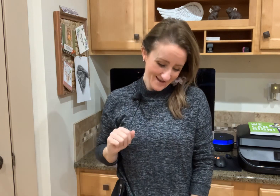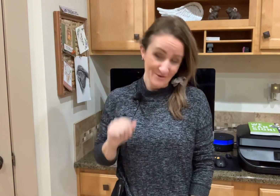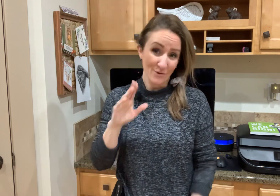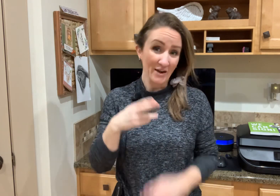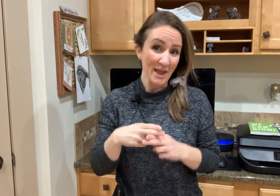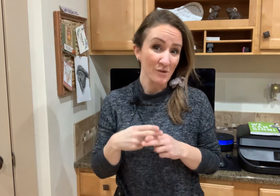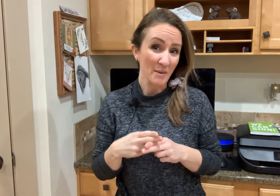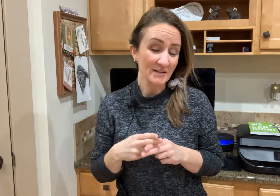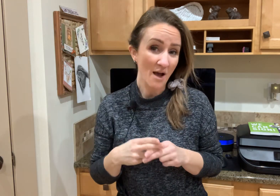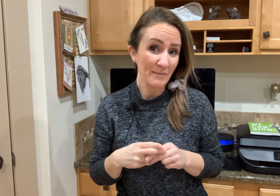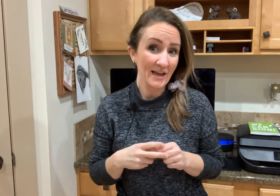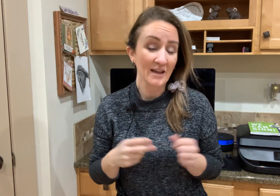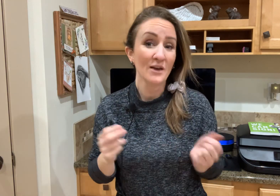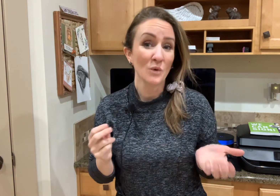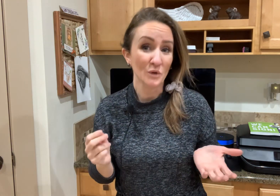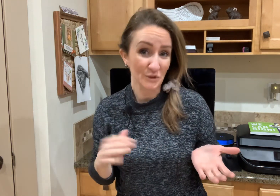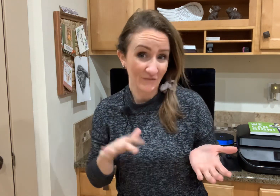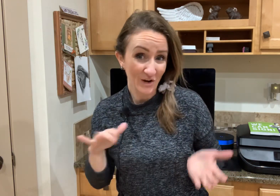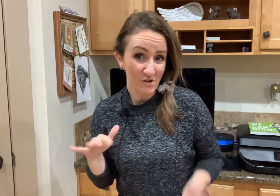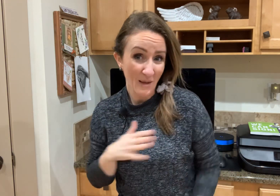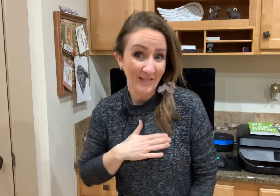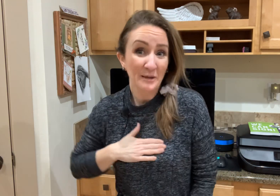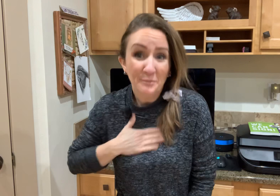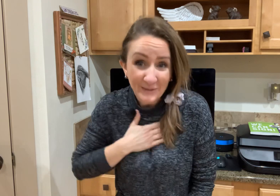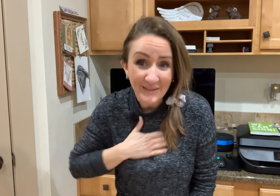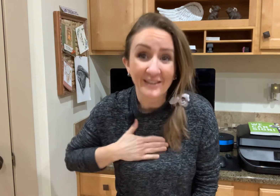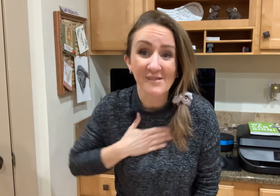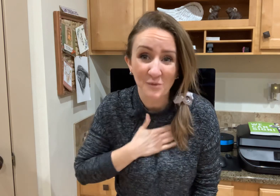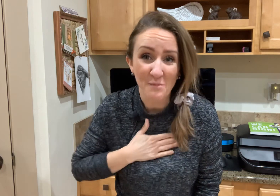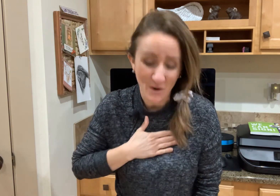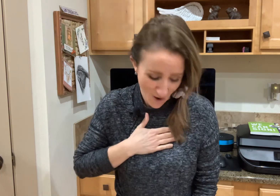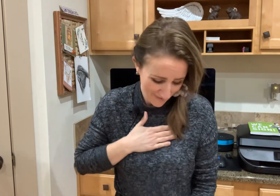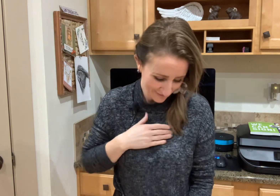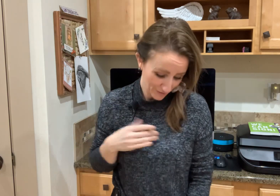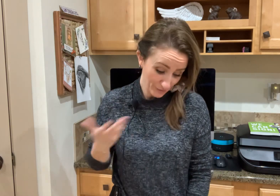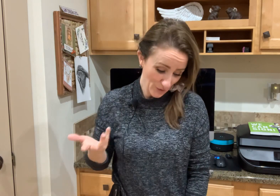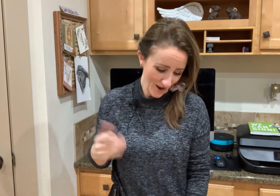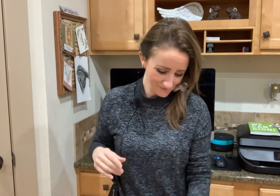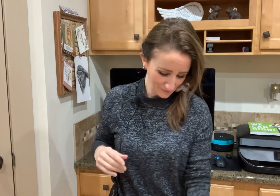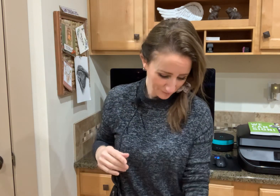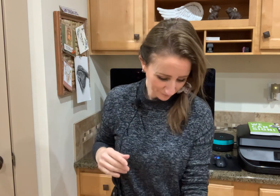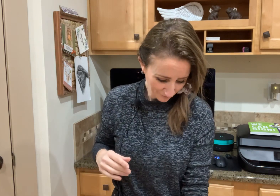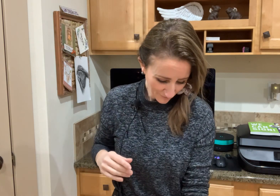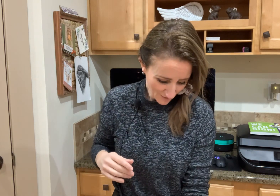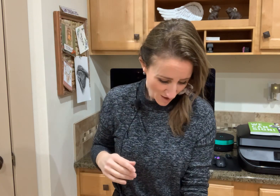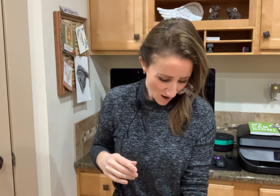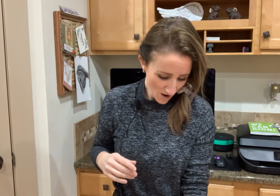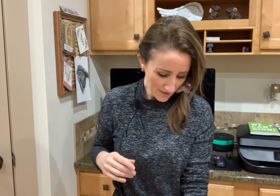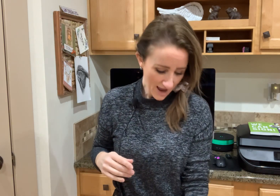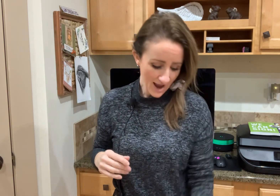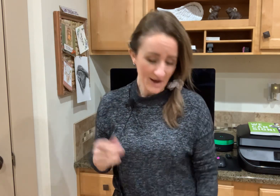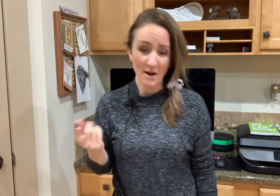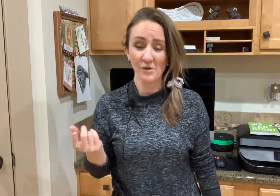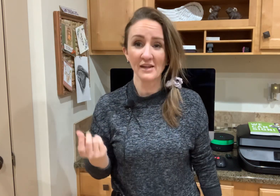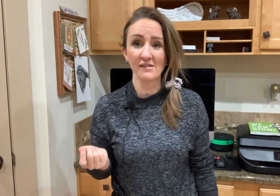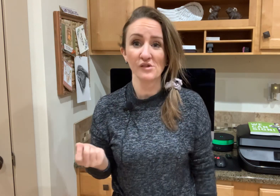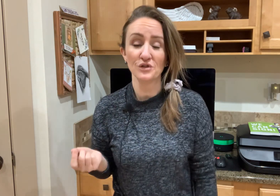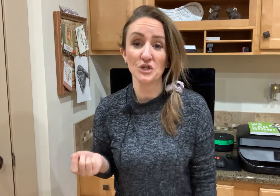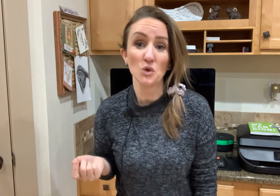Your name was my topic. Would you finger spell it, please, was my comment or request. Okay, number 6 is, do you